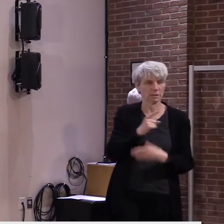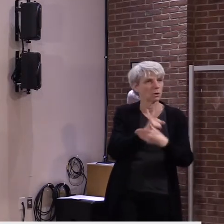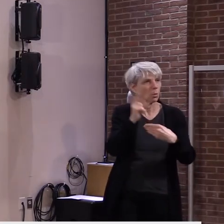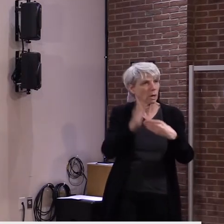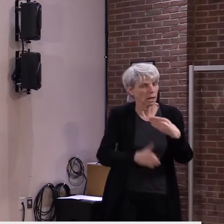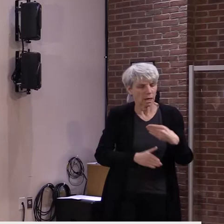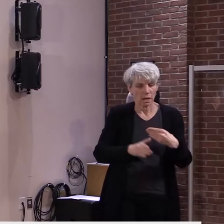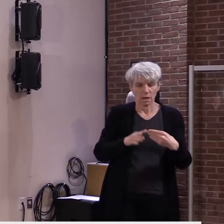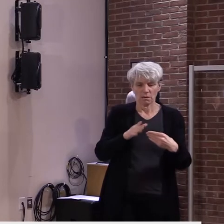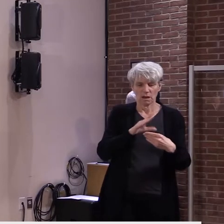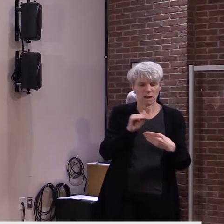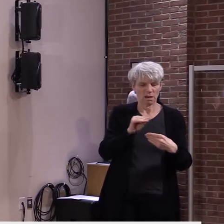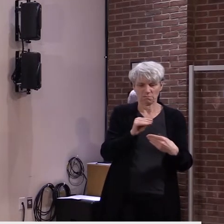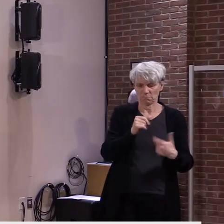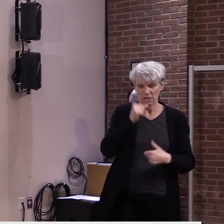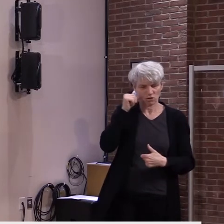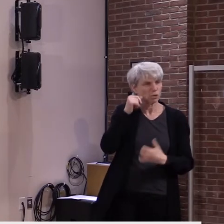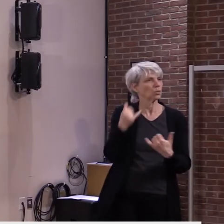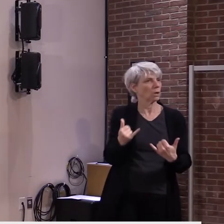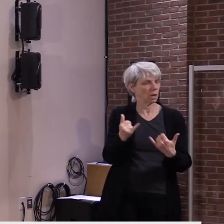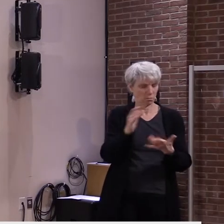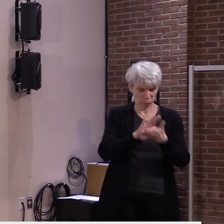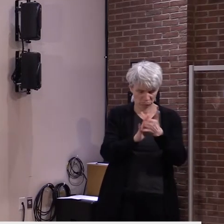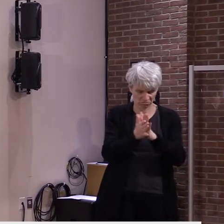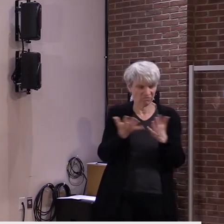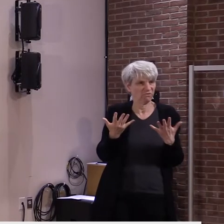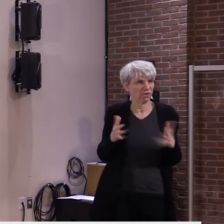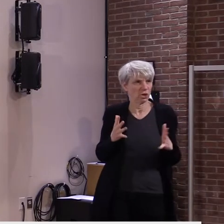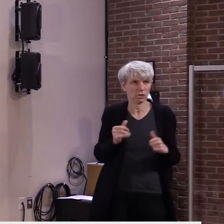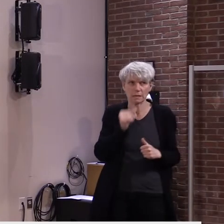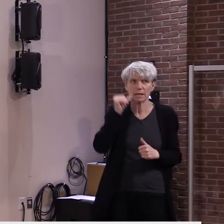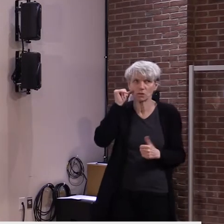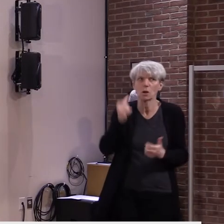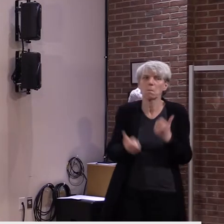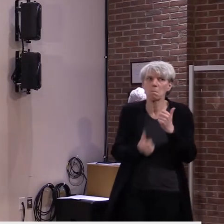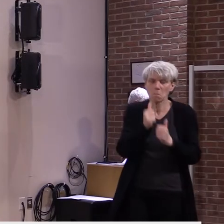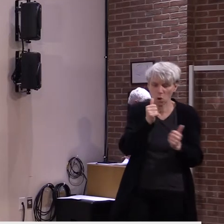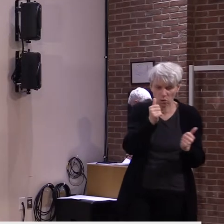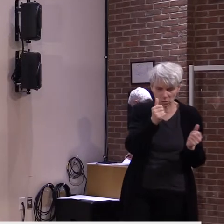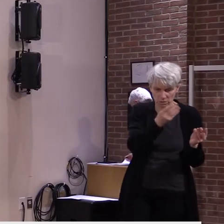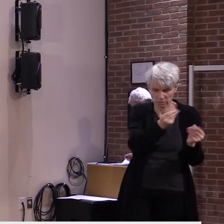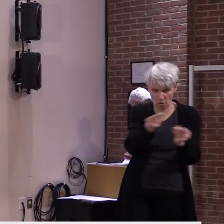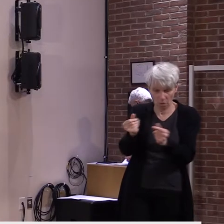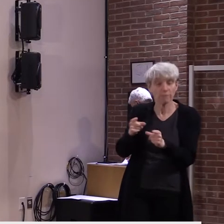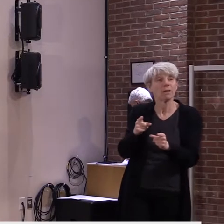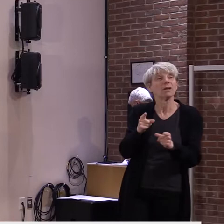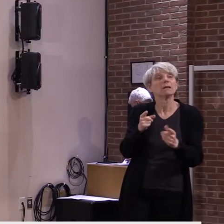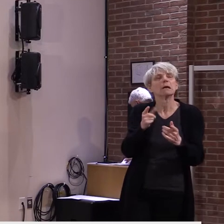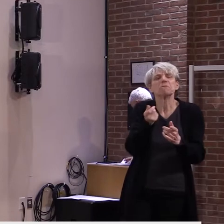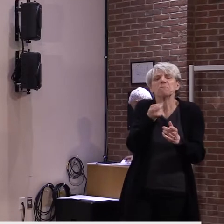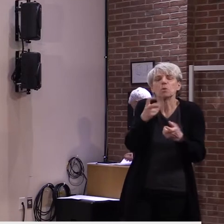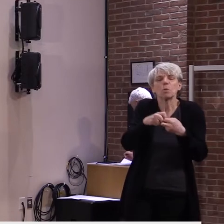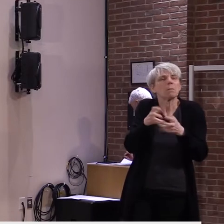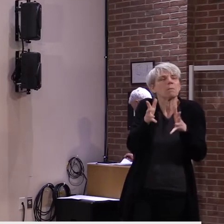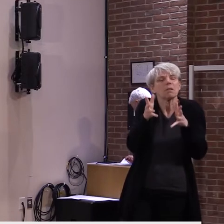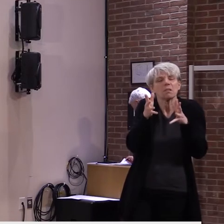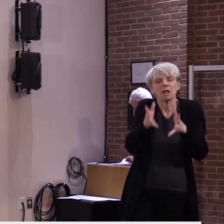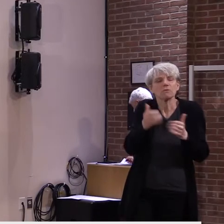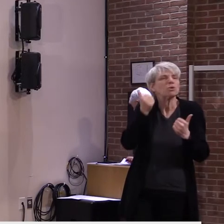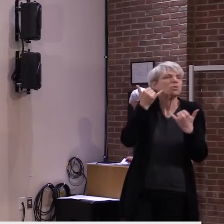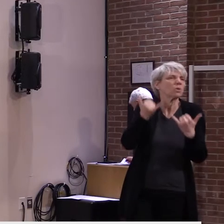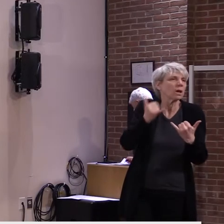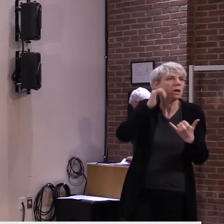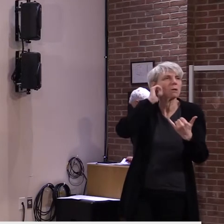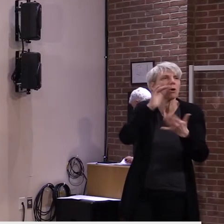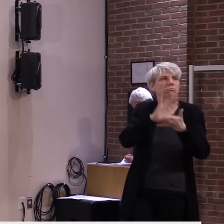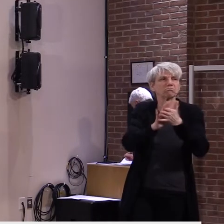the issues have been resolved. Most were done yesterday. Some may linger till today or tomorrow, but everybody should be